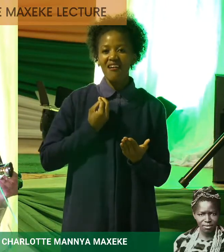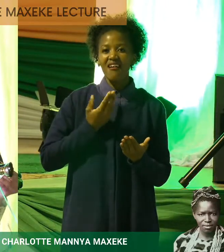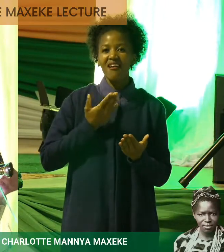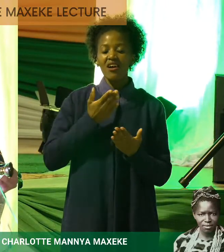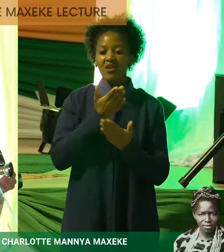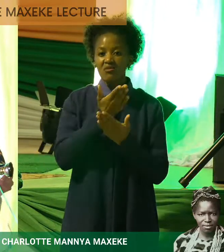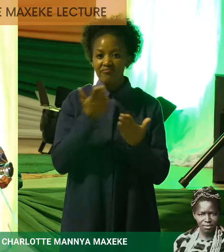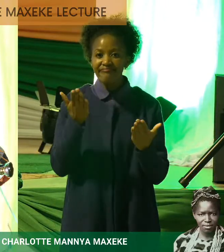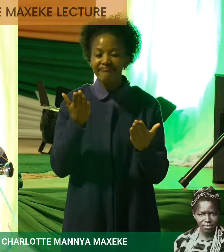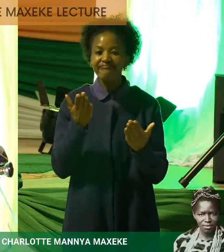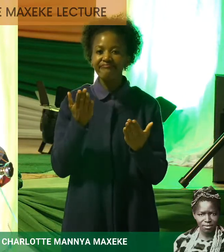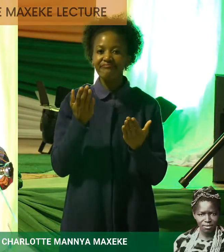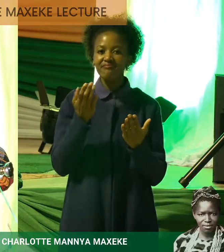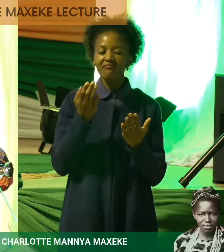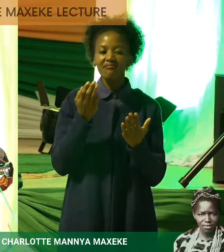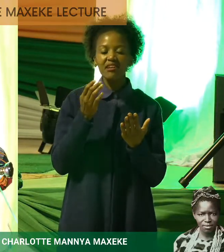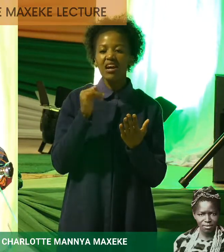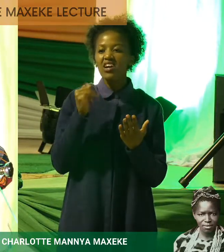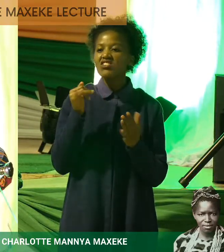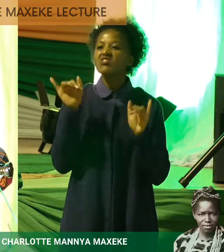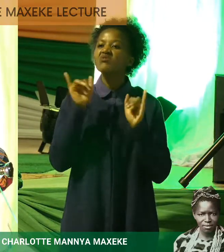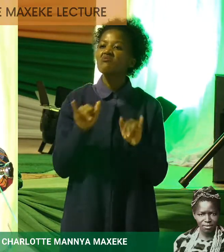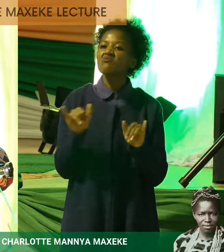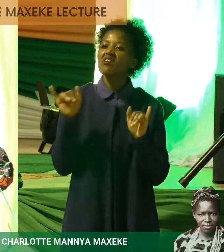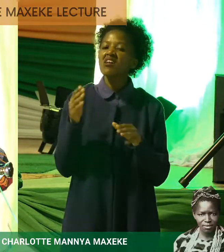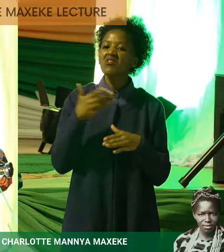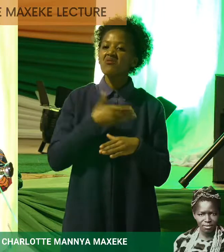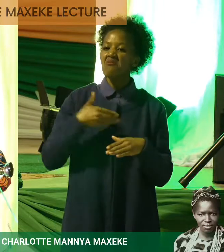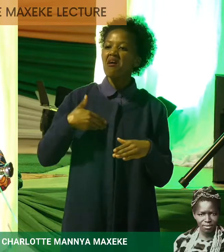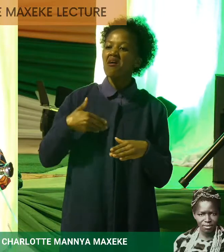to, we shouldn't smell abo mama ukuthi kube yibo